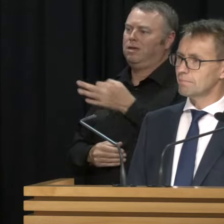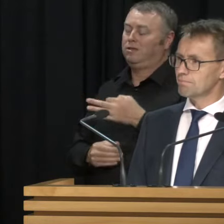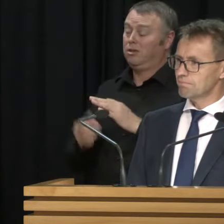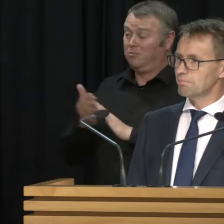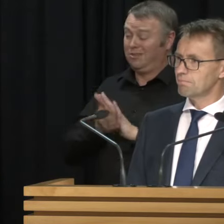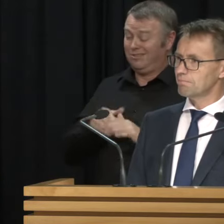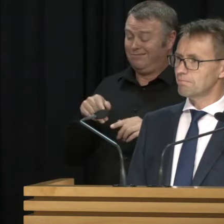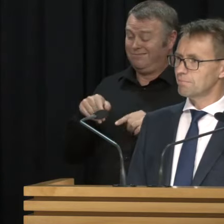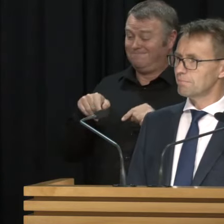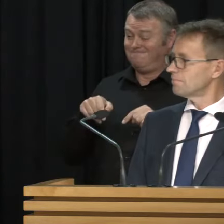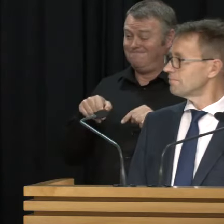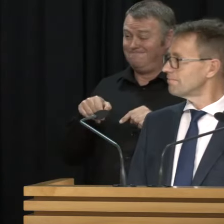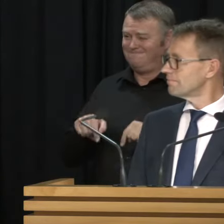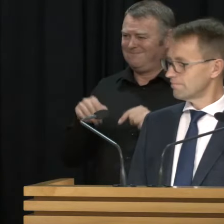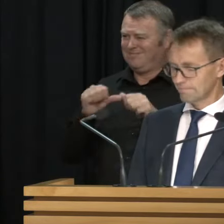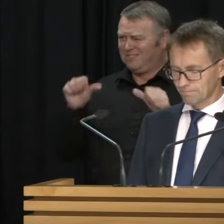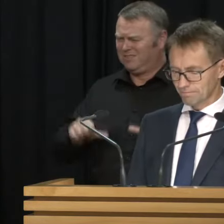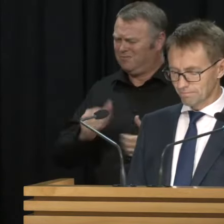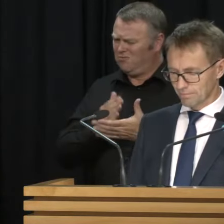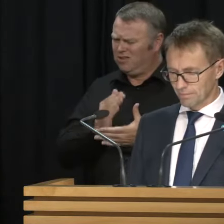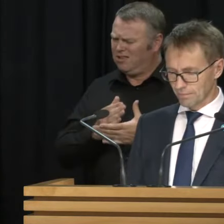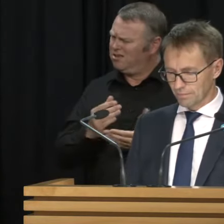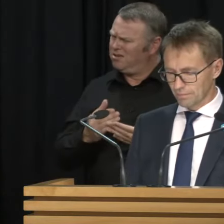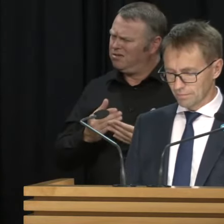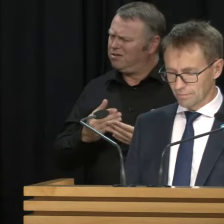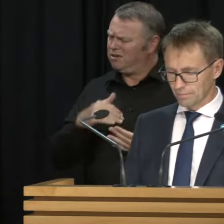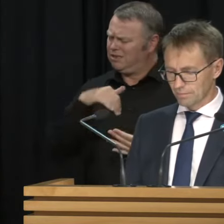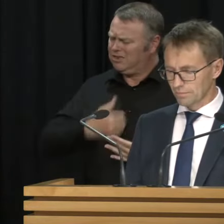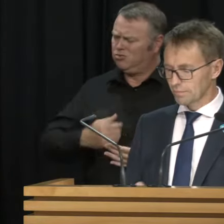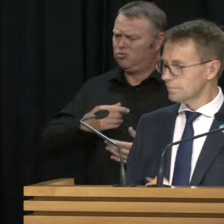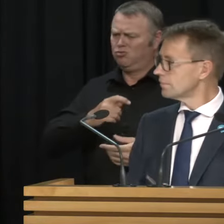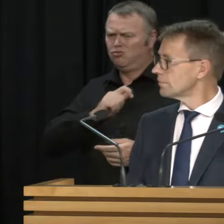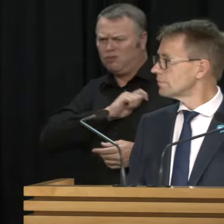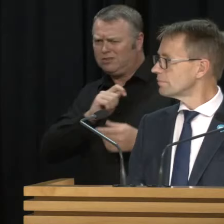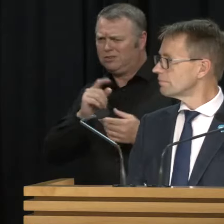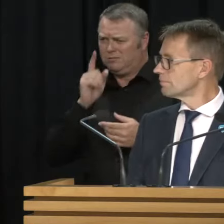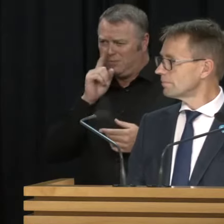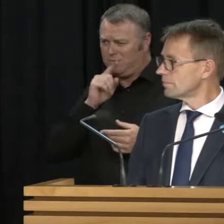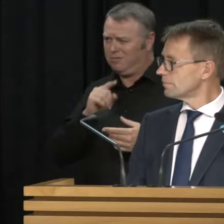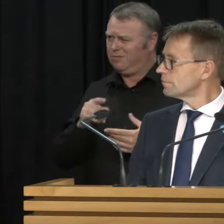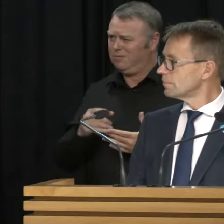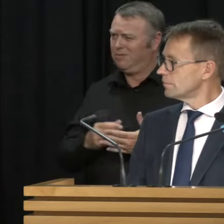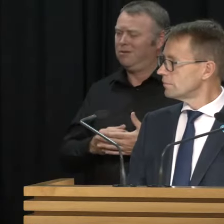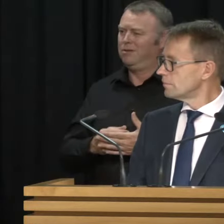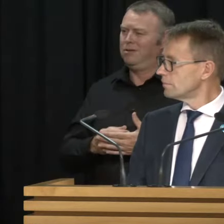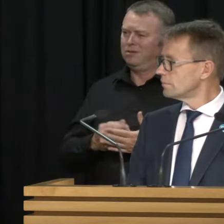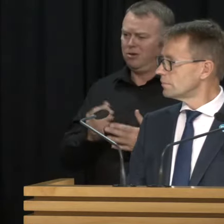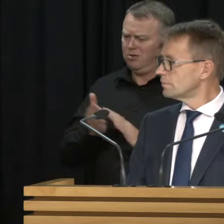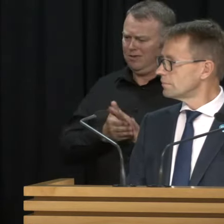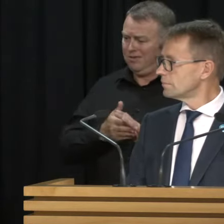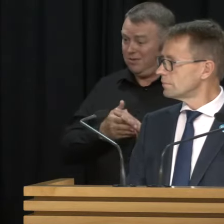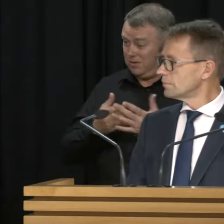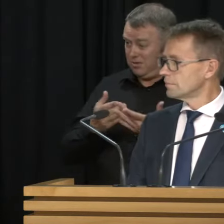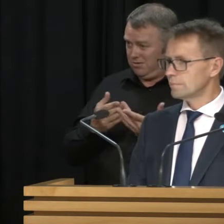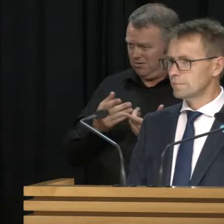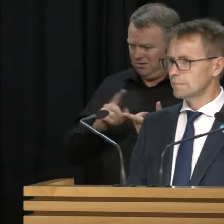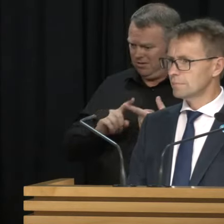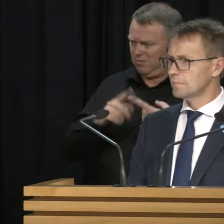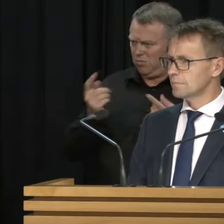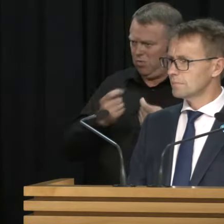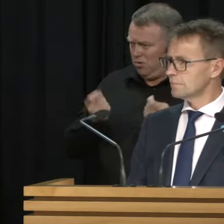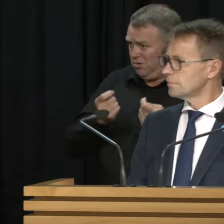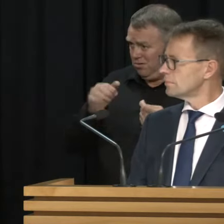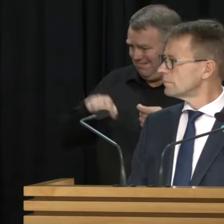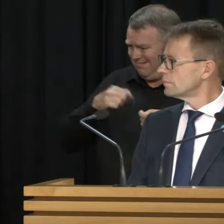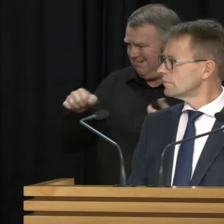work? Look, I think our entire response to COVID-19 is based on a degree of high trust in our community. When we